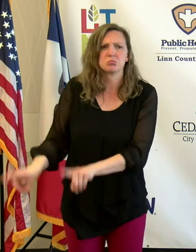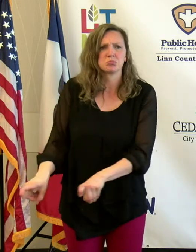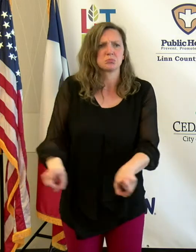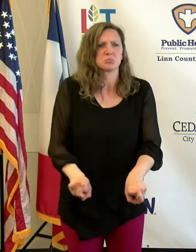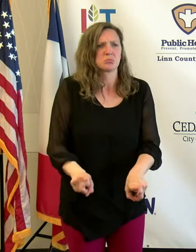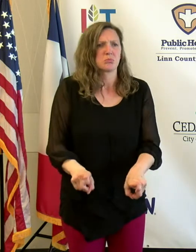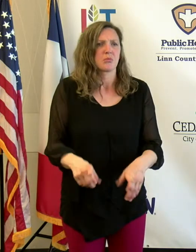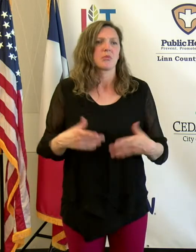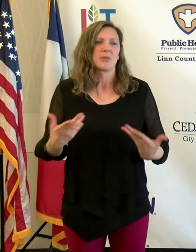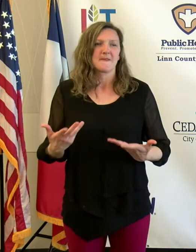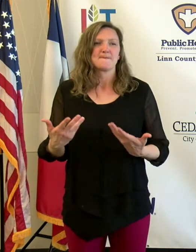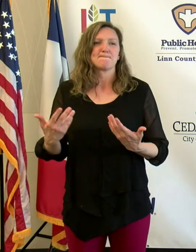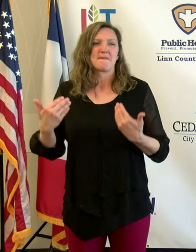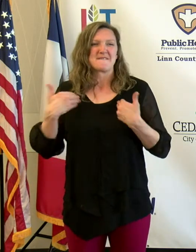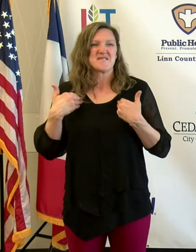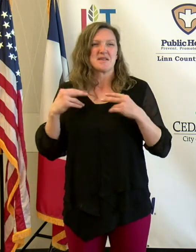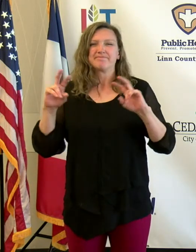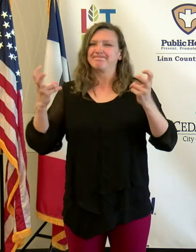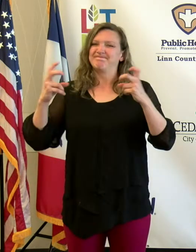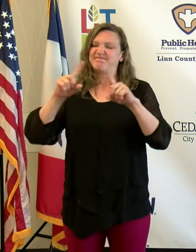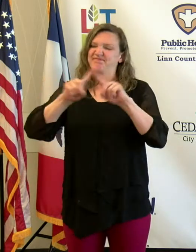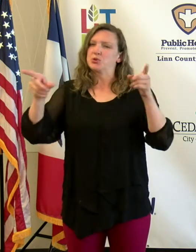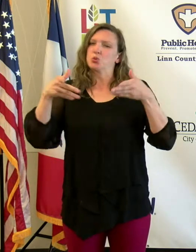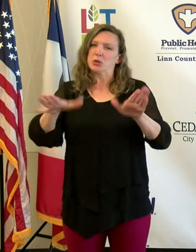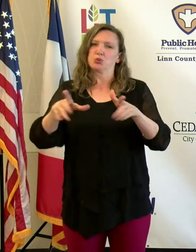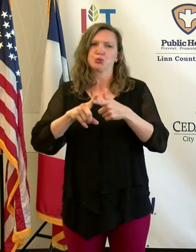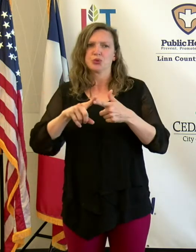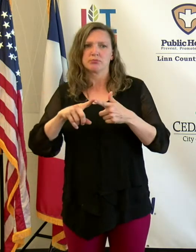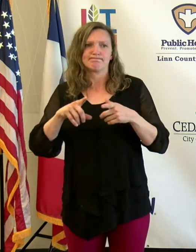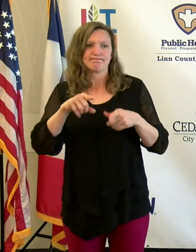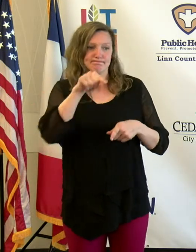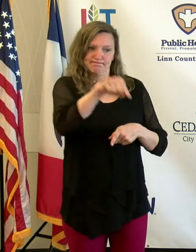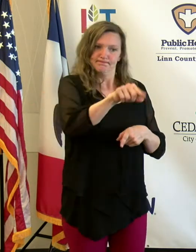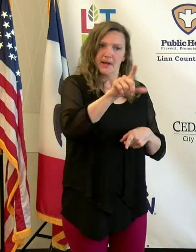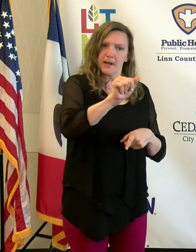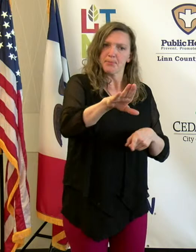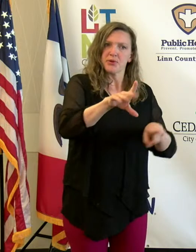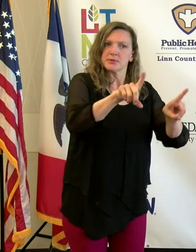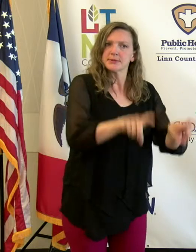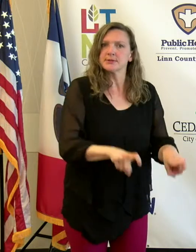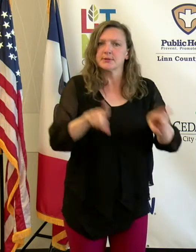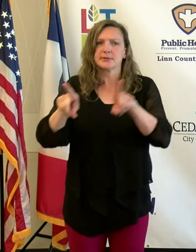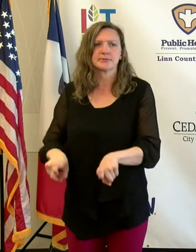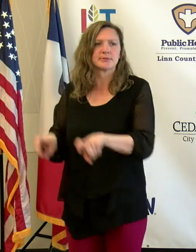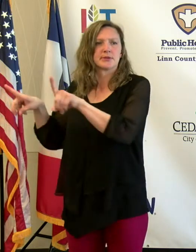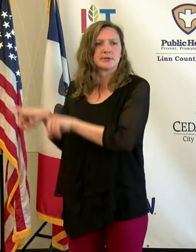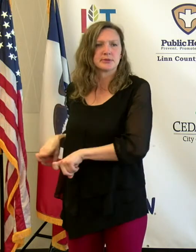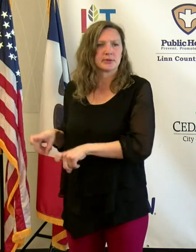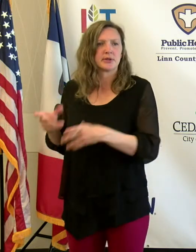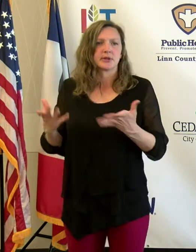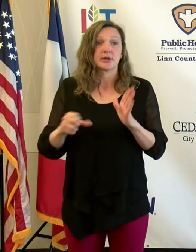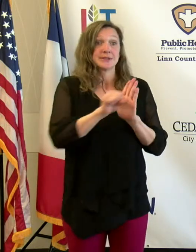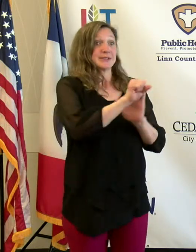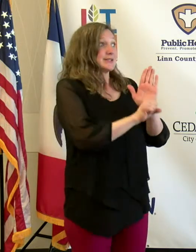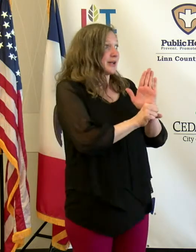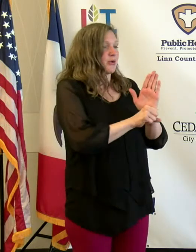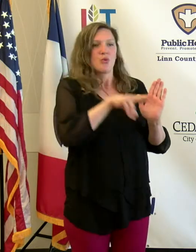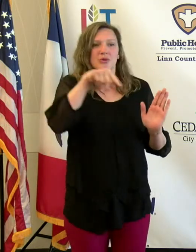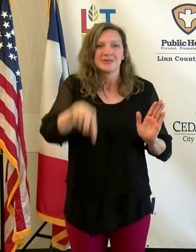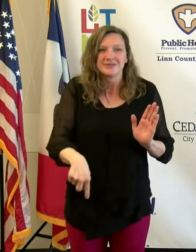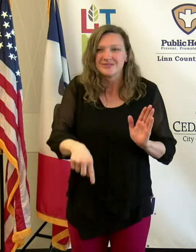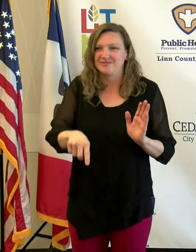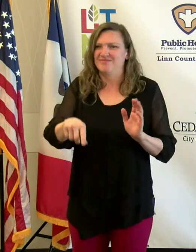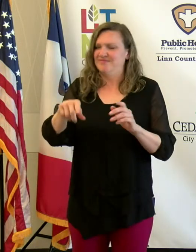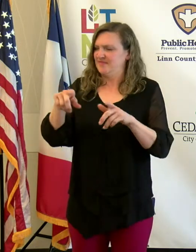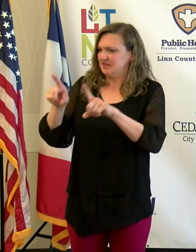not associated with Linn County Public Health, with the Iowa Department of Public Health, or with the State Hygienic Lab. Any provider can order a test